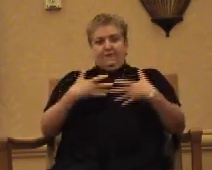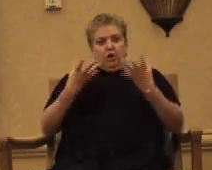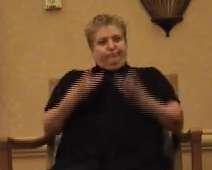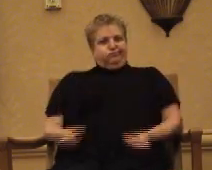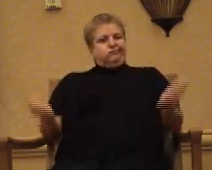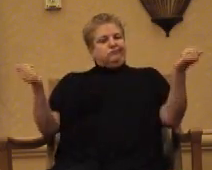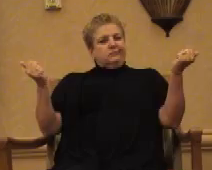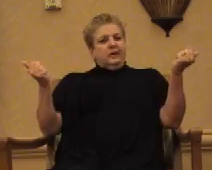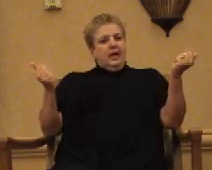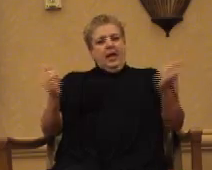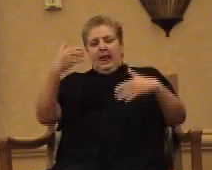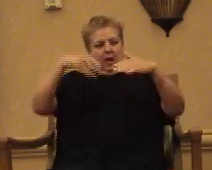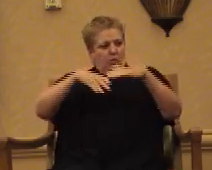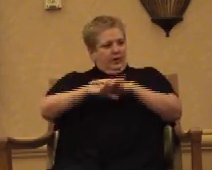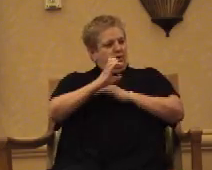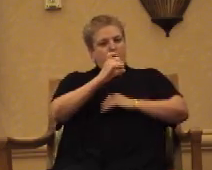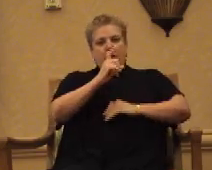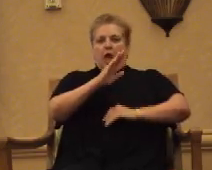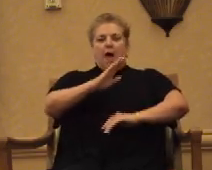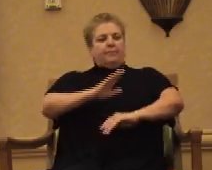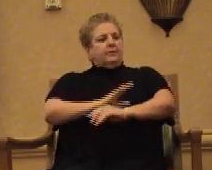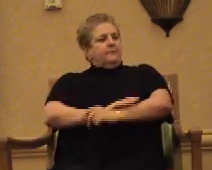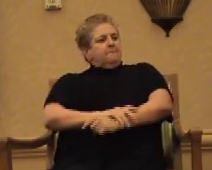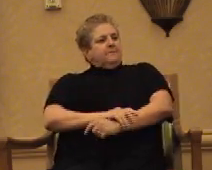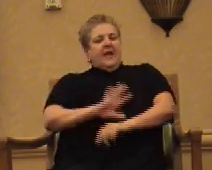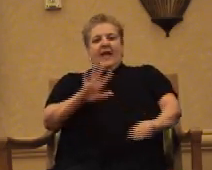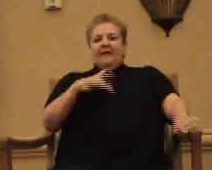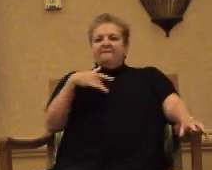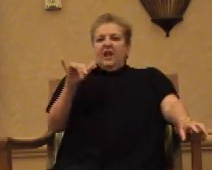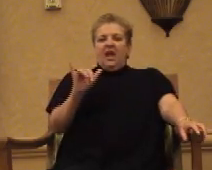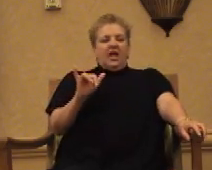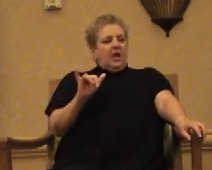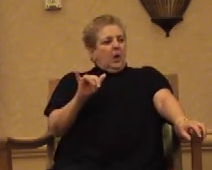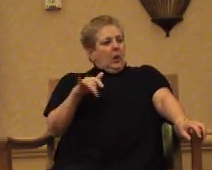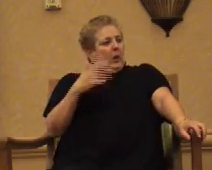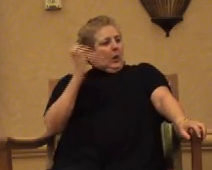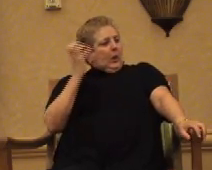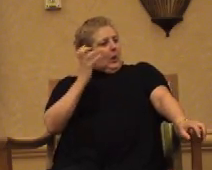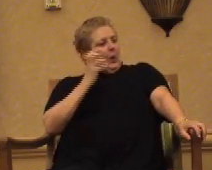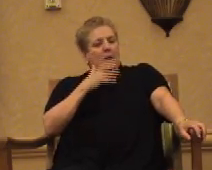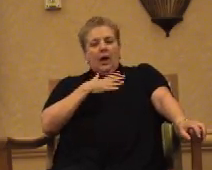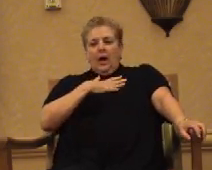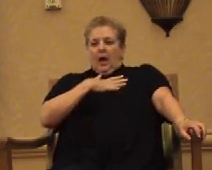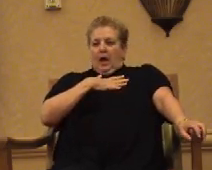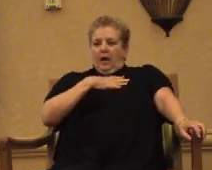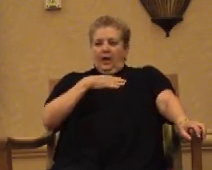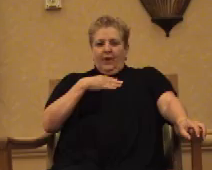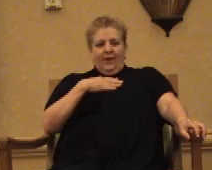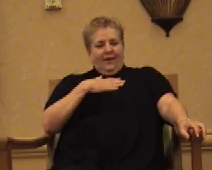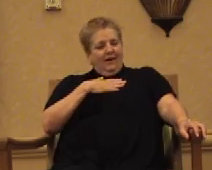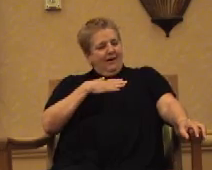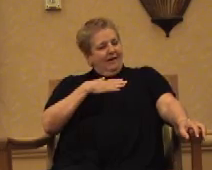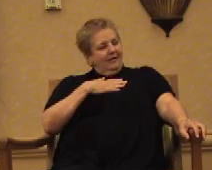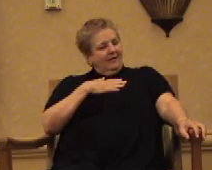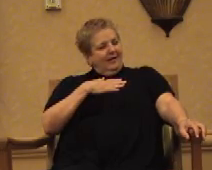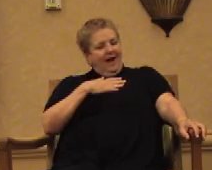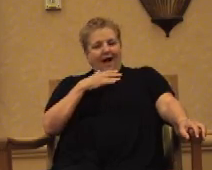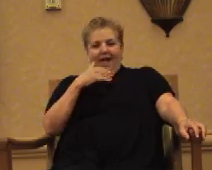the club that night, and it felt, Sandy says it in his story, and it reminded me, I had exactly the same experience. It